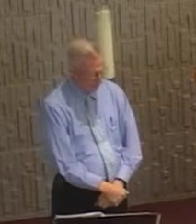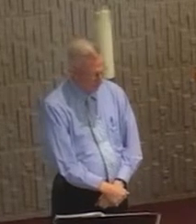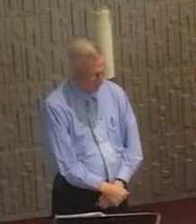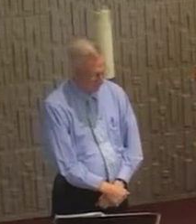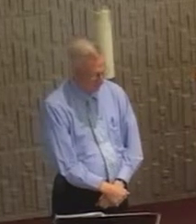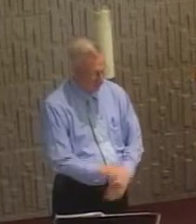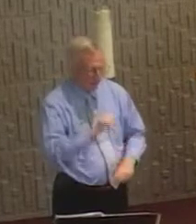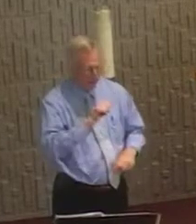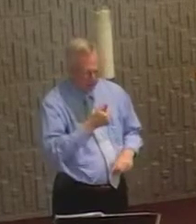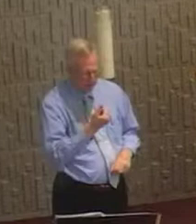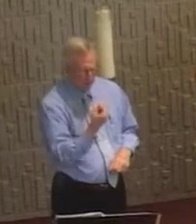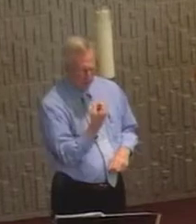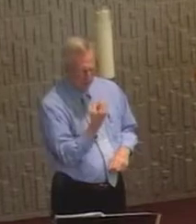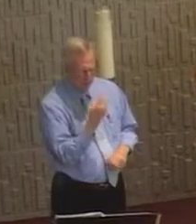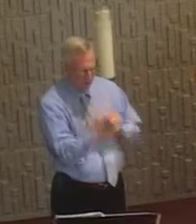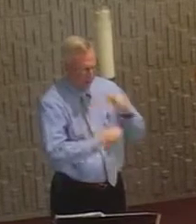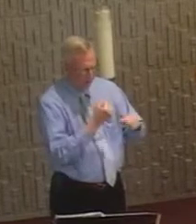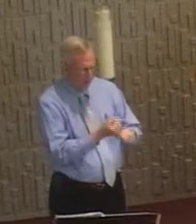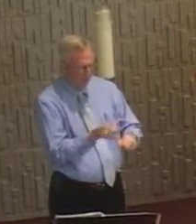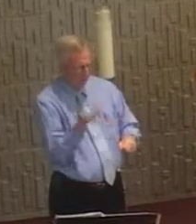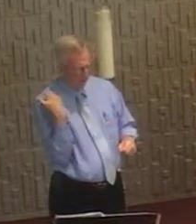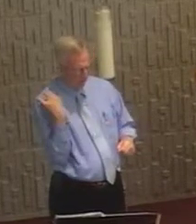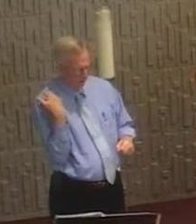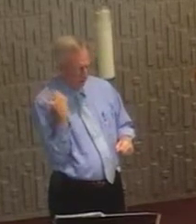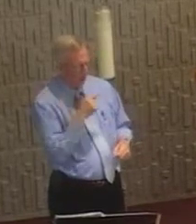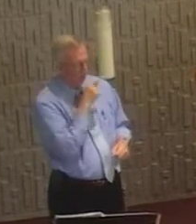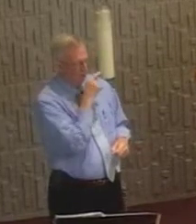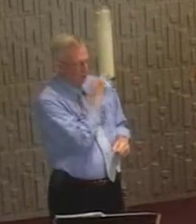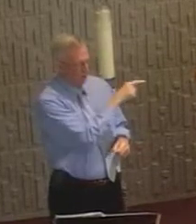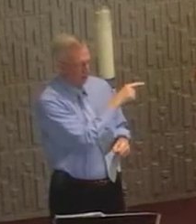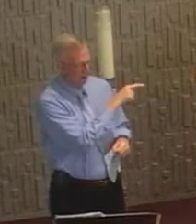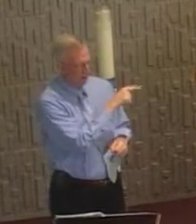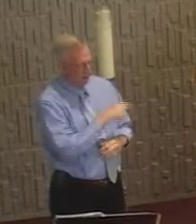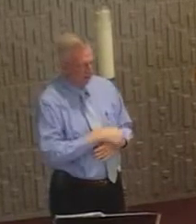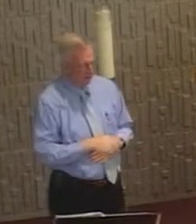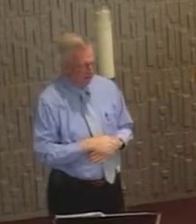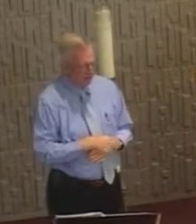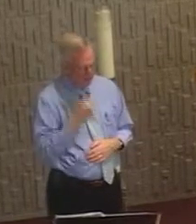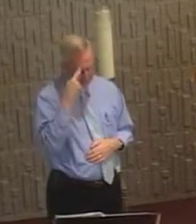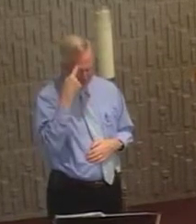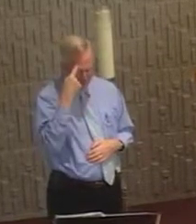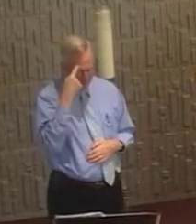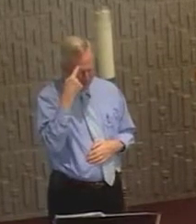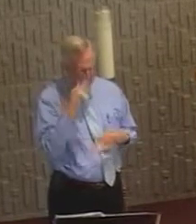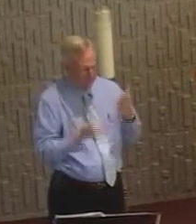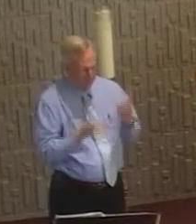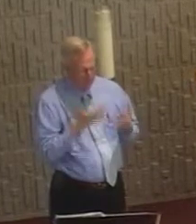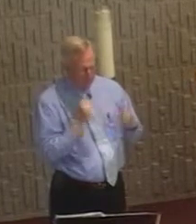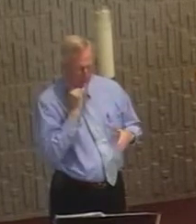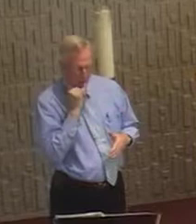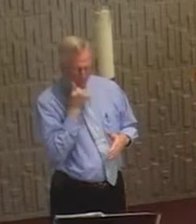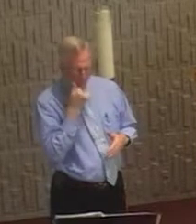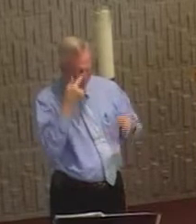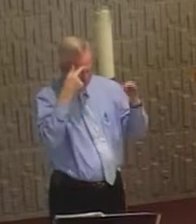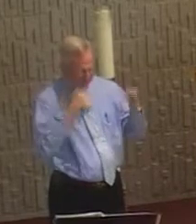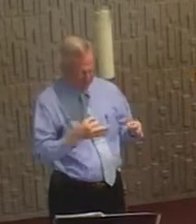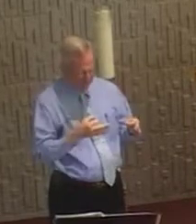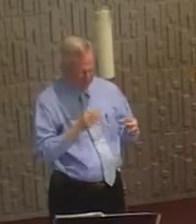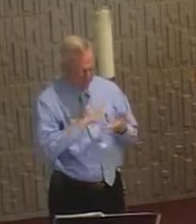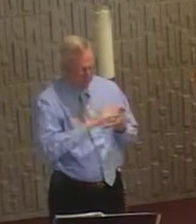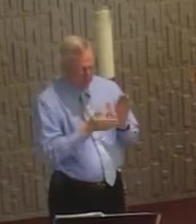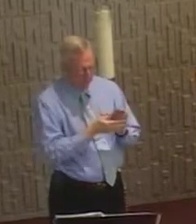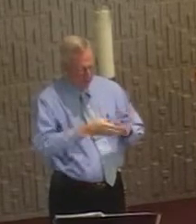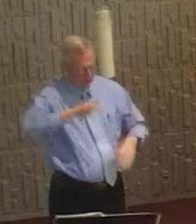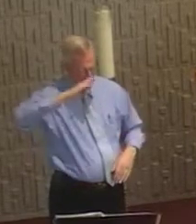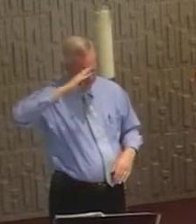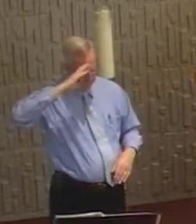10 or 12 years ago, I thought I was throwing myself on the sword for my boys when I volunteered to be a scout leader. But I have to tell you, I think